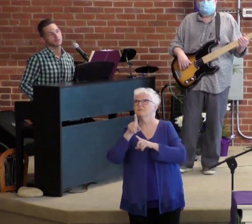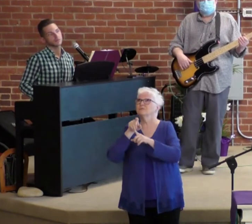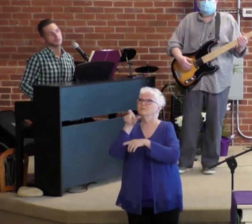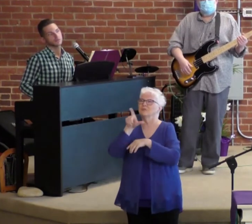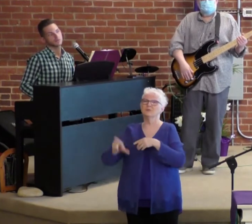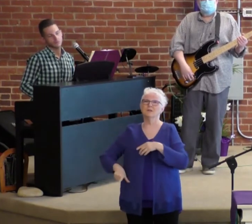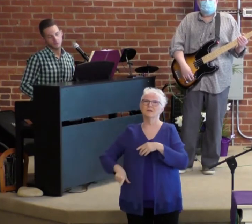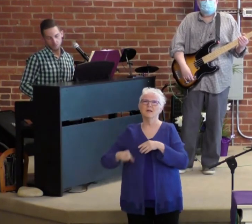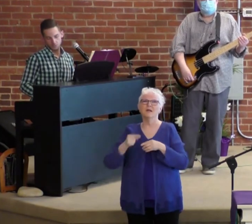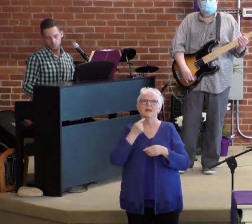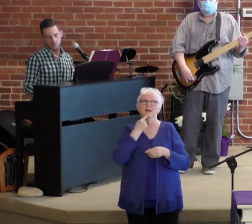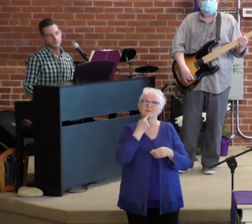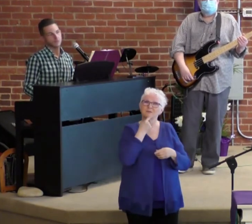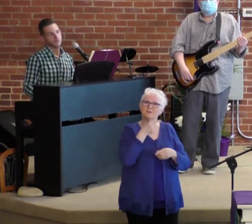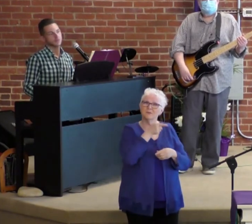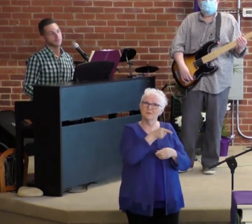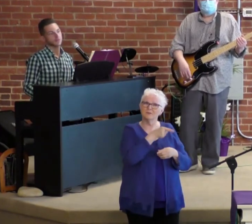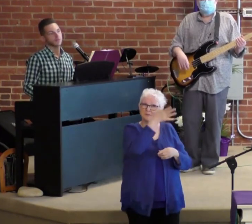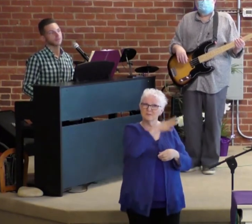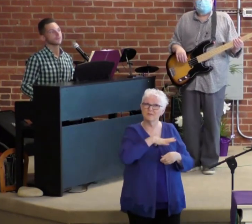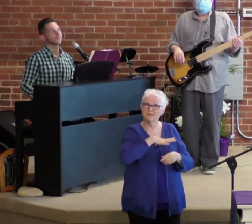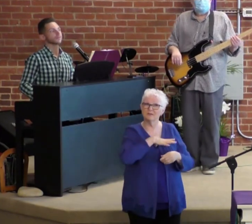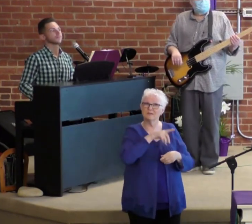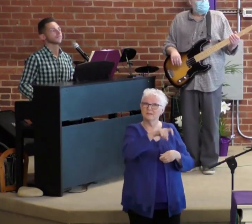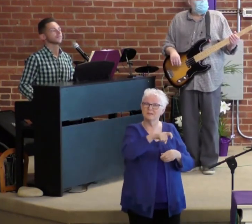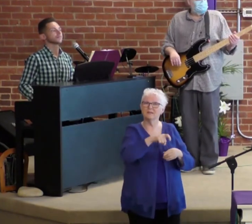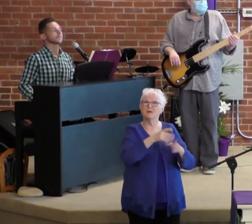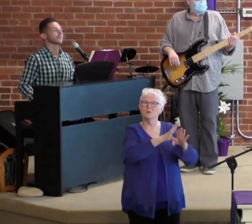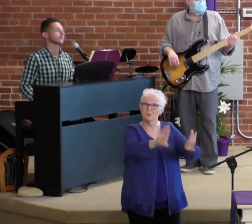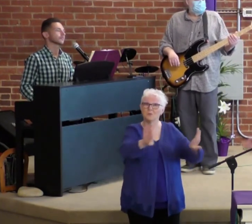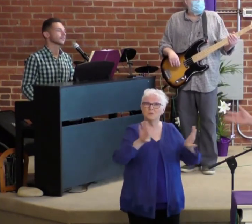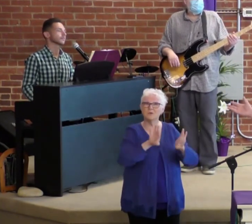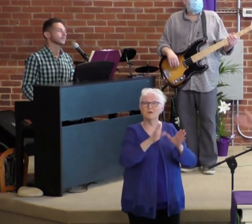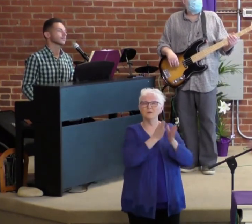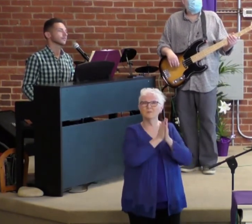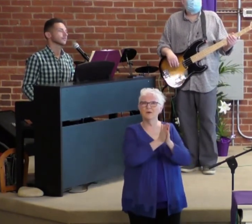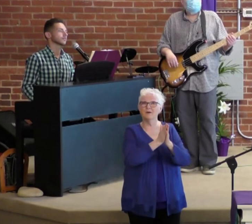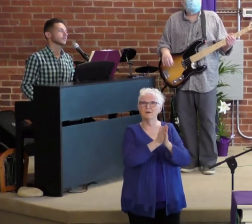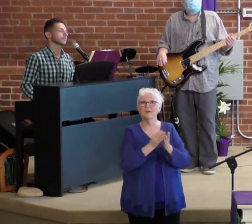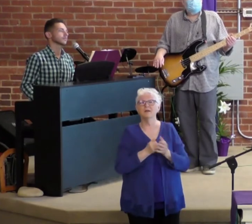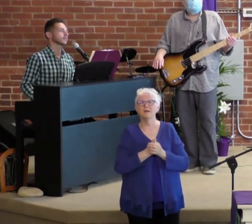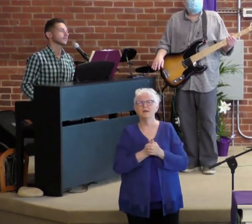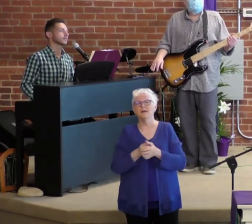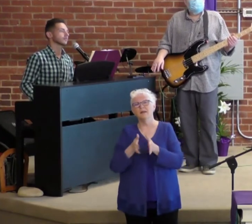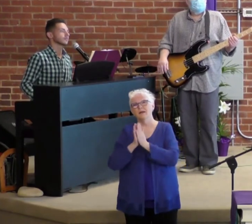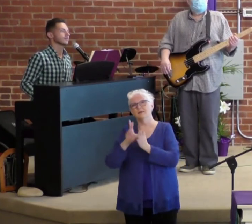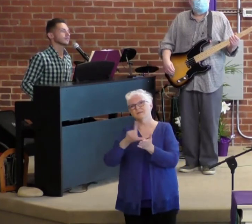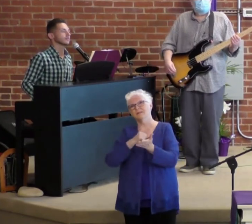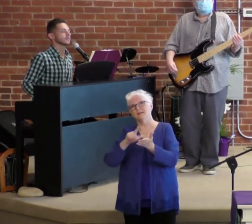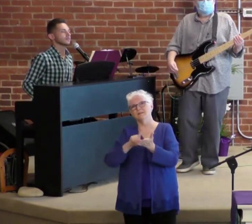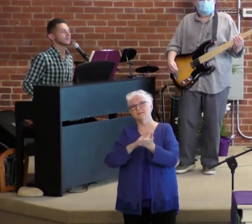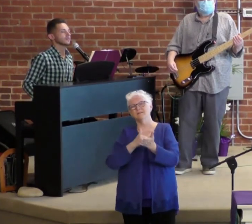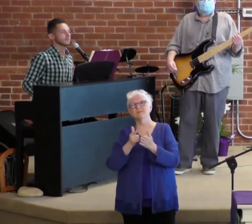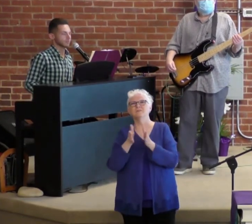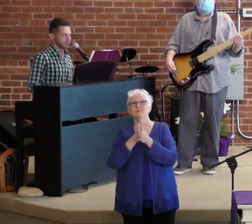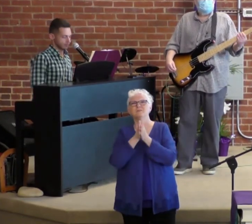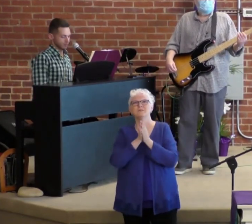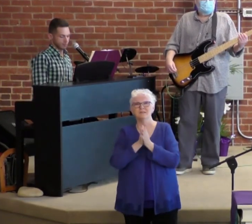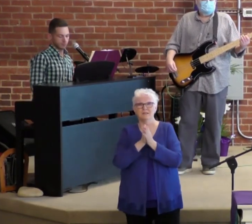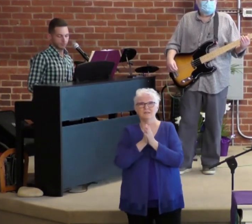a wall of prayer around him. And then he came to worship and I asked Landon to sing that song, and that was an